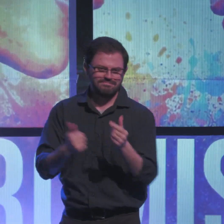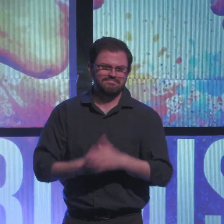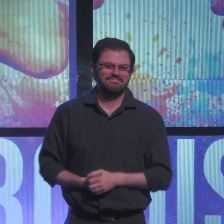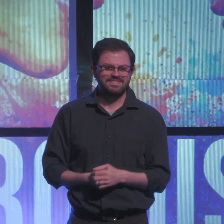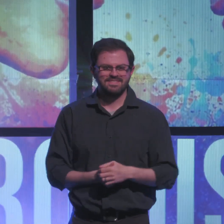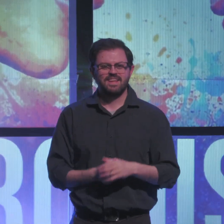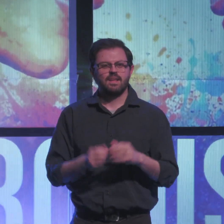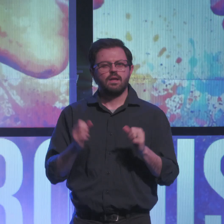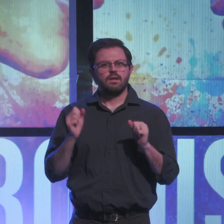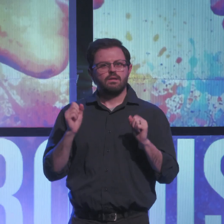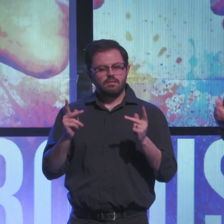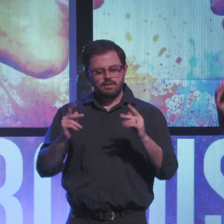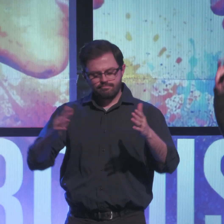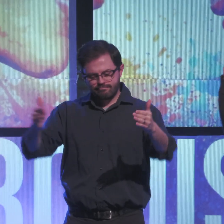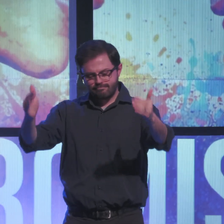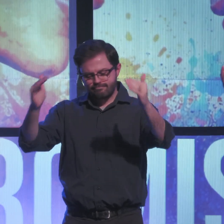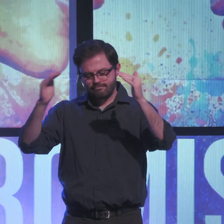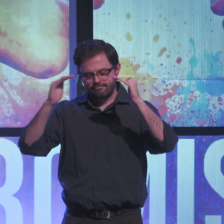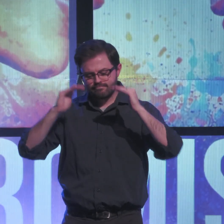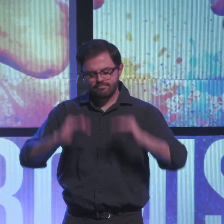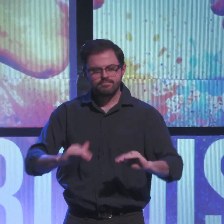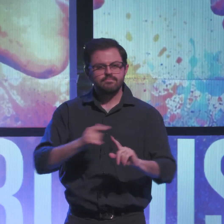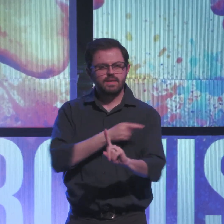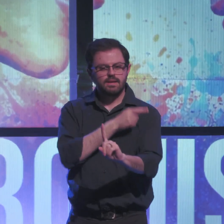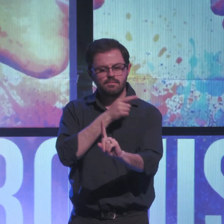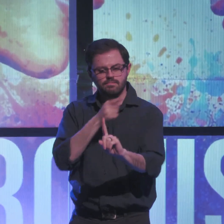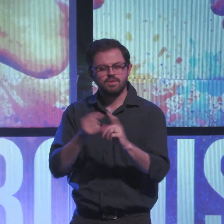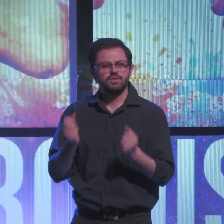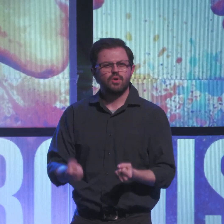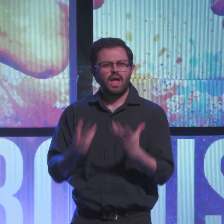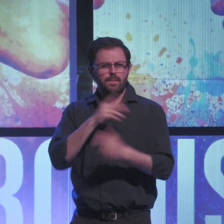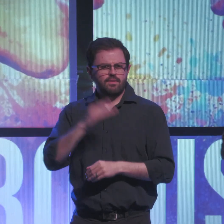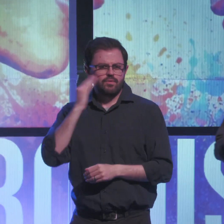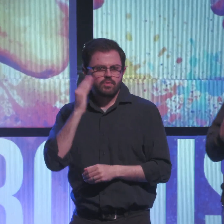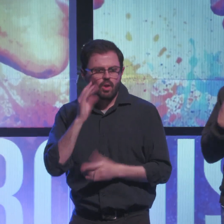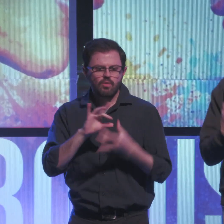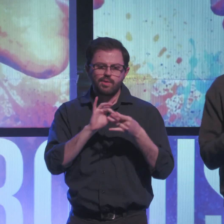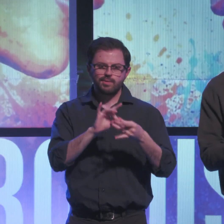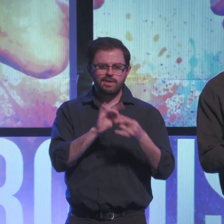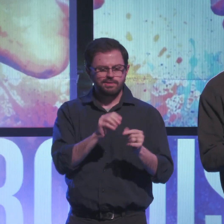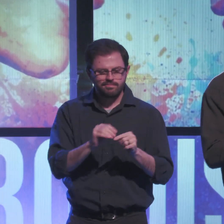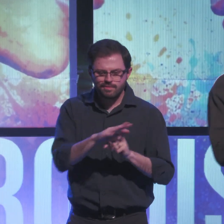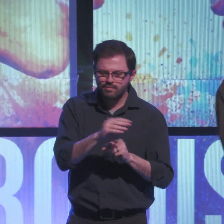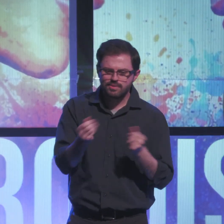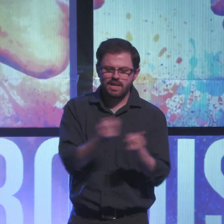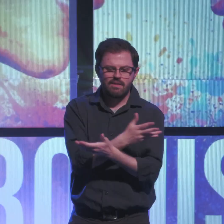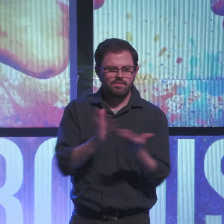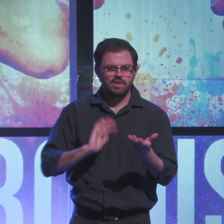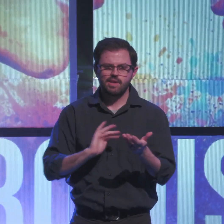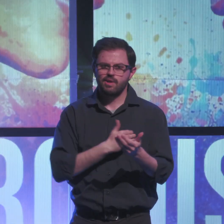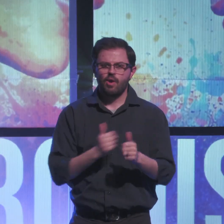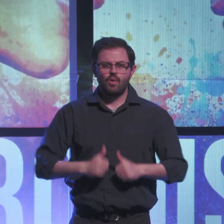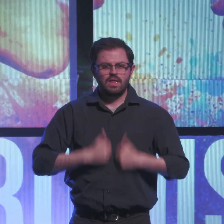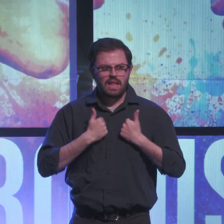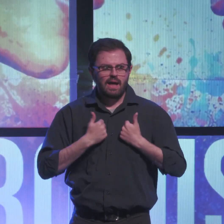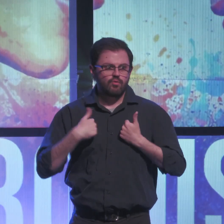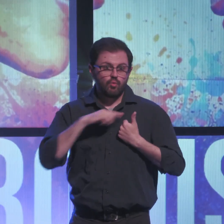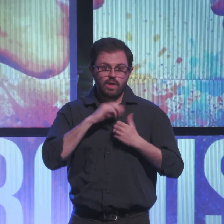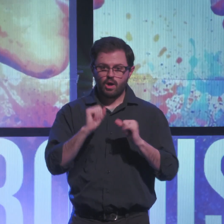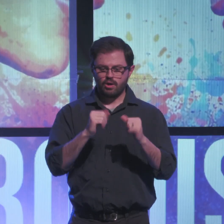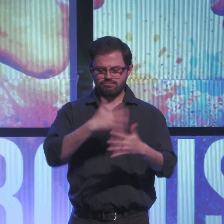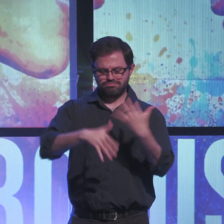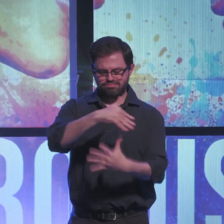Okay, how many of you know that relationships shape everything in our lives? The reality is we are social beings. We're social creatures. The joys